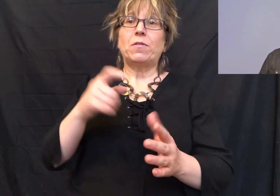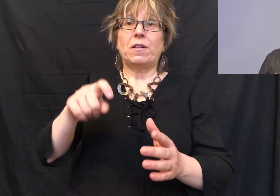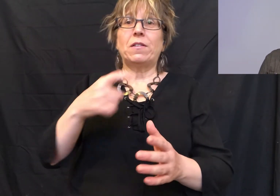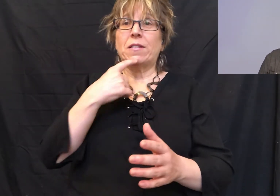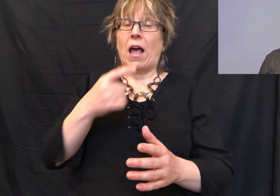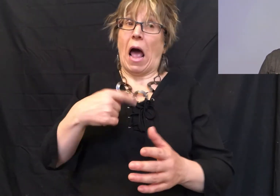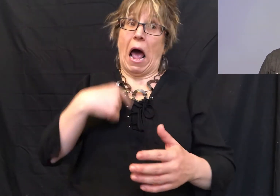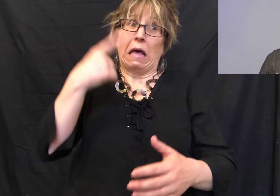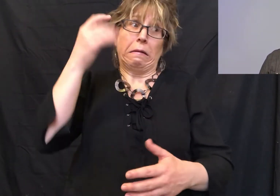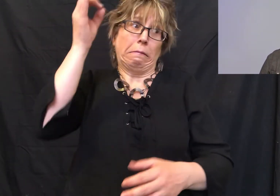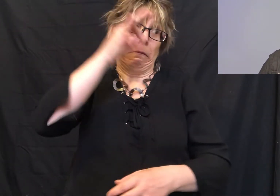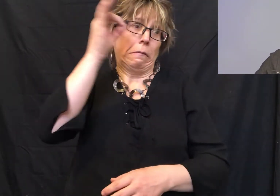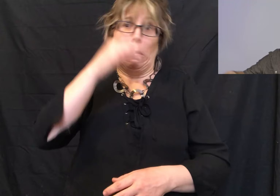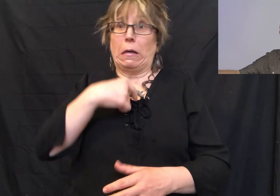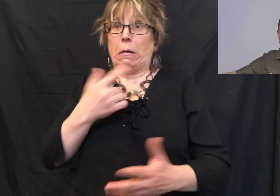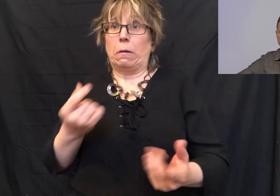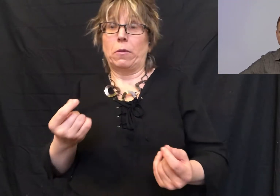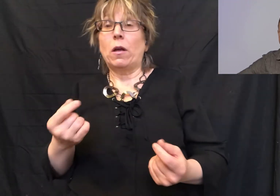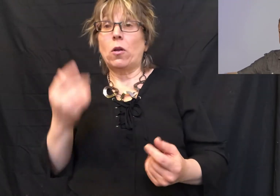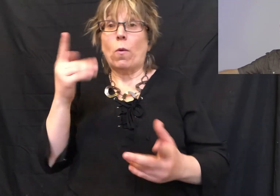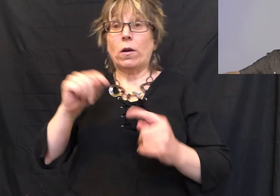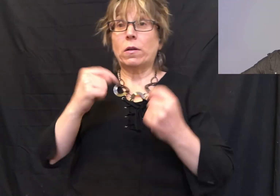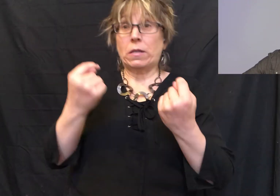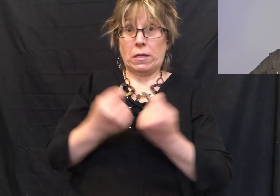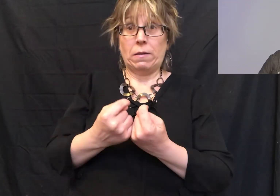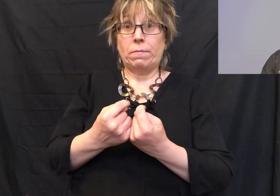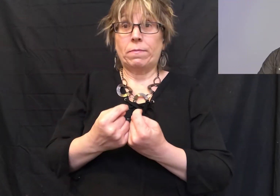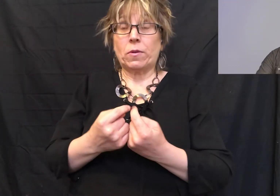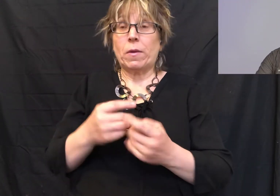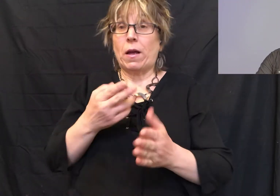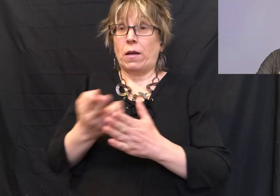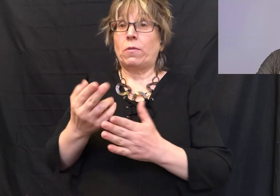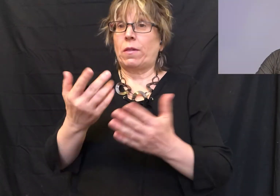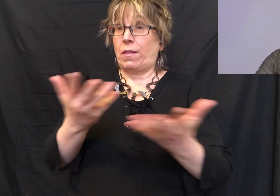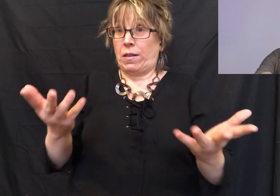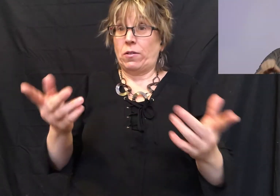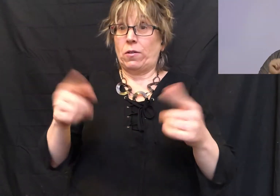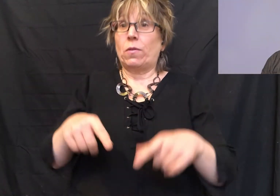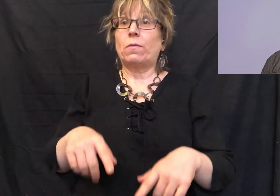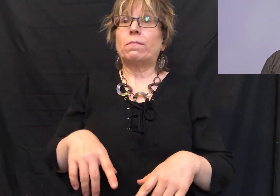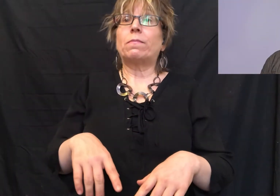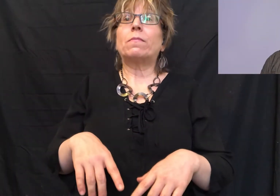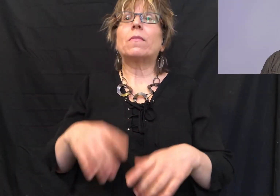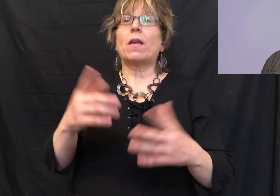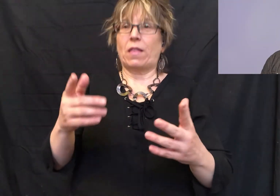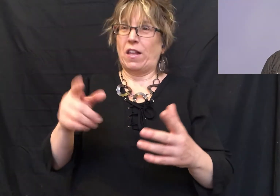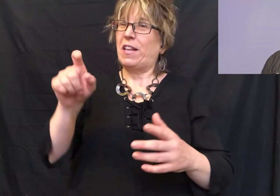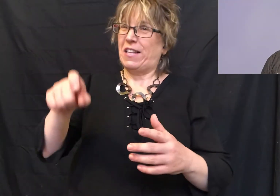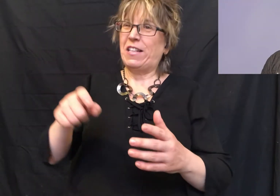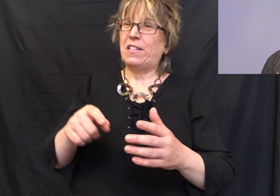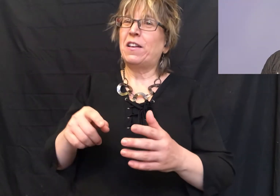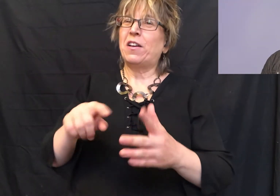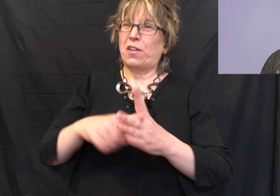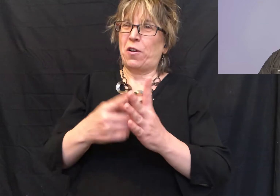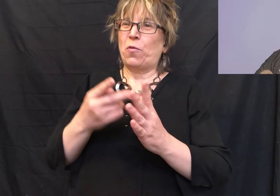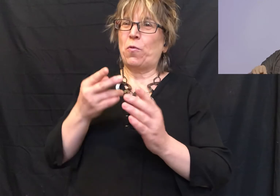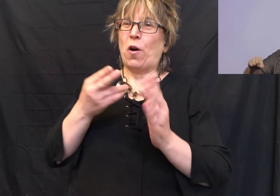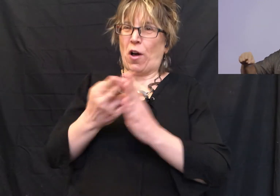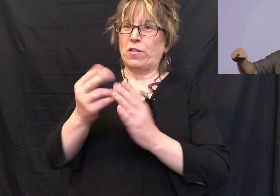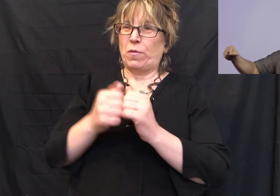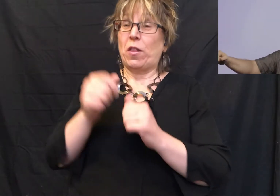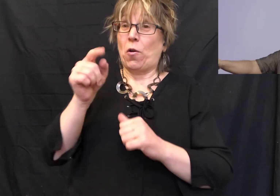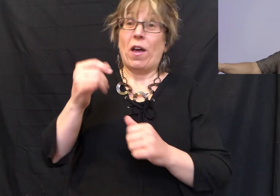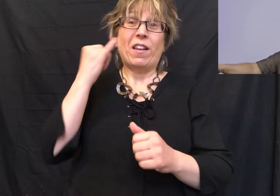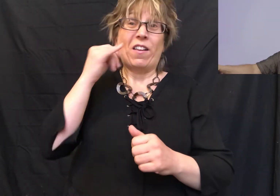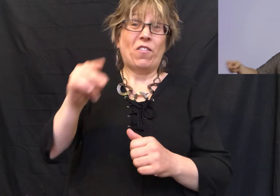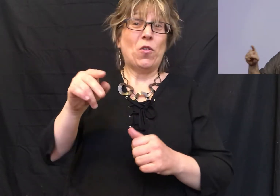I'm doing. And you be honest. You want your team to be honest about the mistakes they're making? Then when you make a mistake, you be honest about the mistake that you've made. And when you can